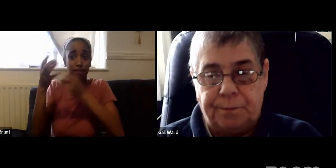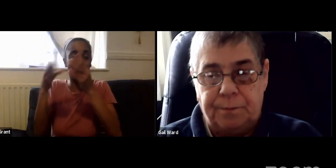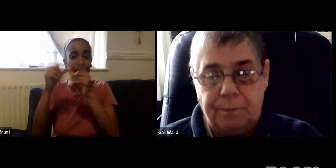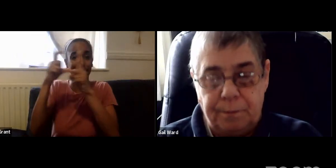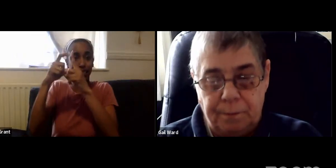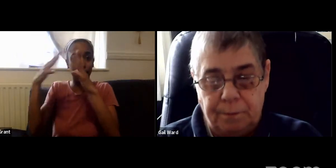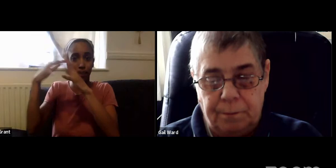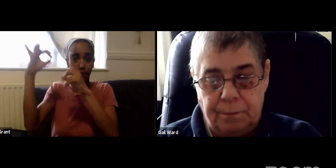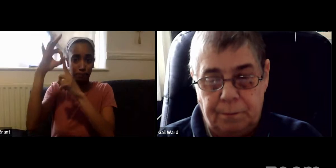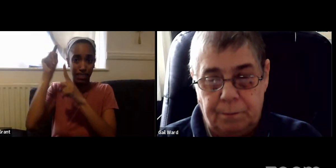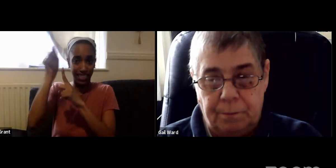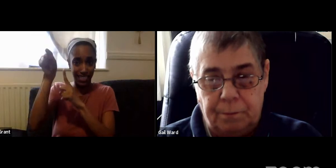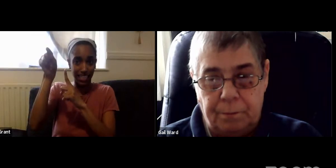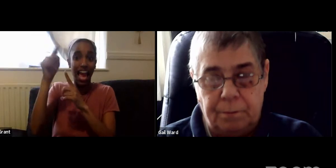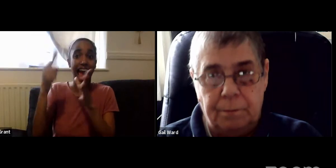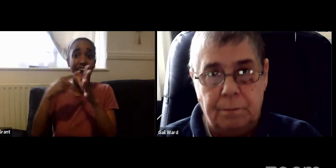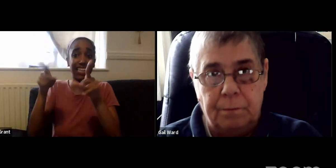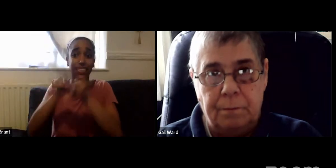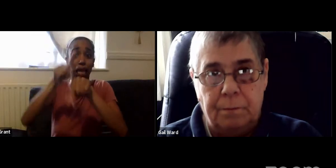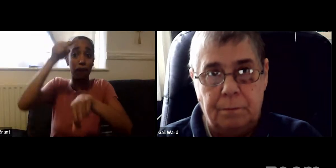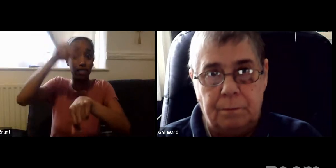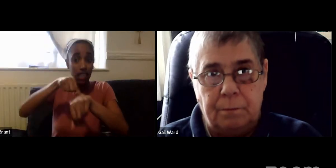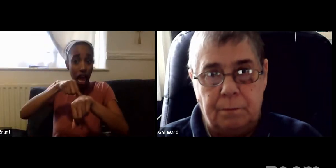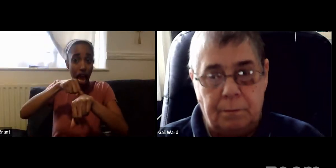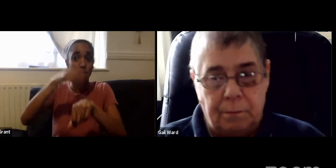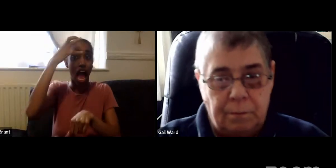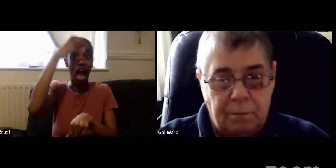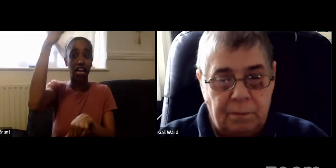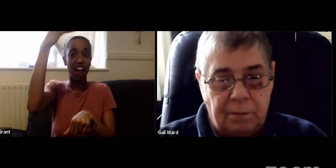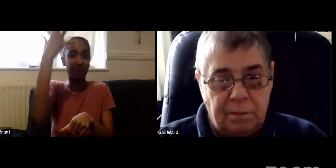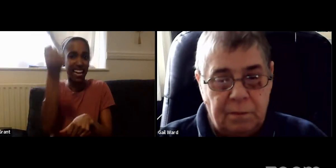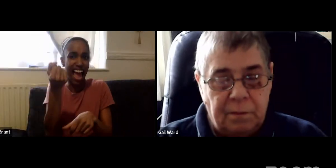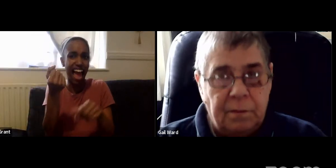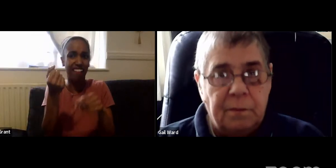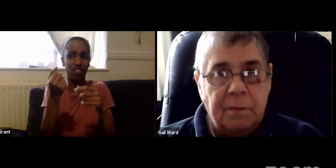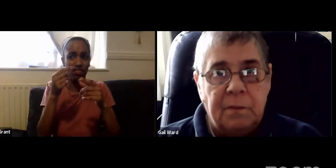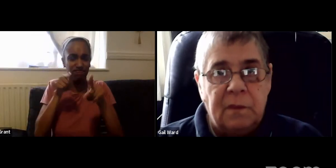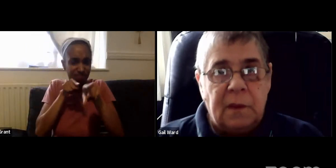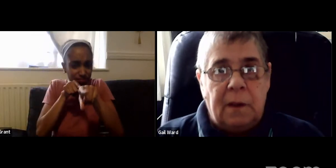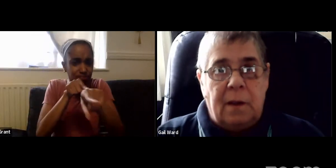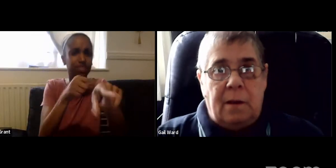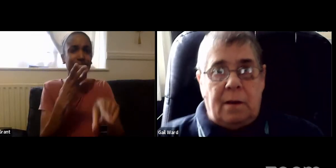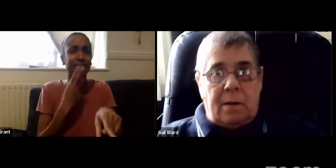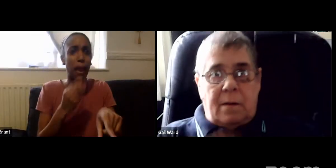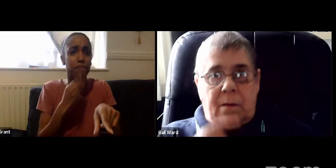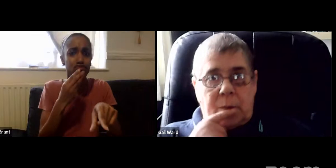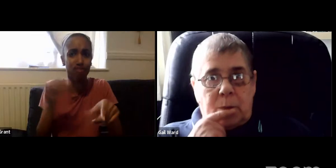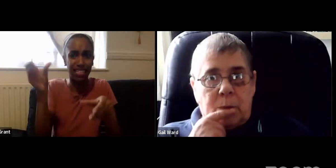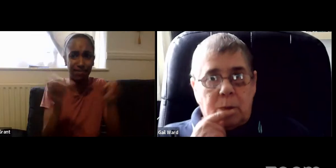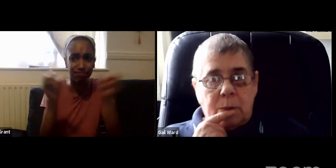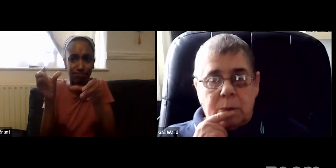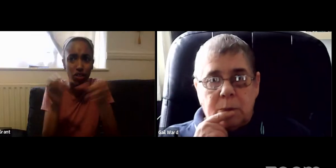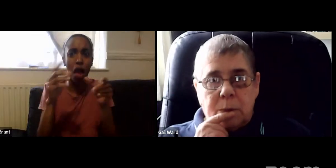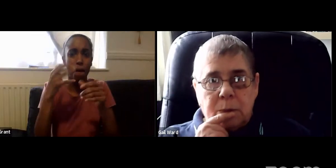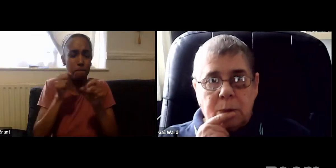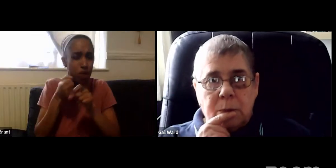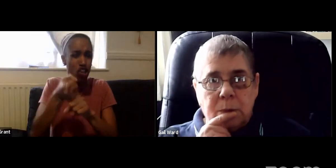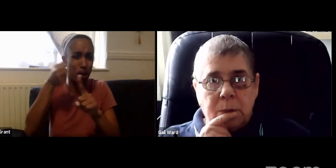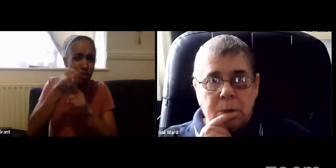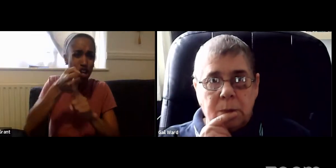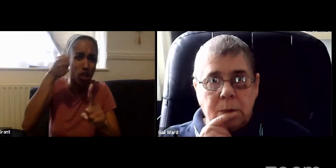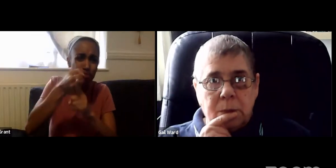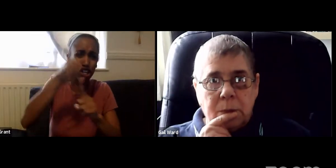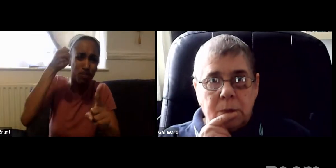credit and have learned some of the realities of dealing with the DWP. And at the same time, the government has brought in temporary measures